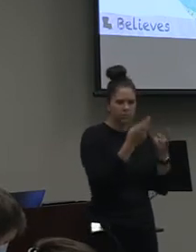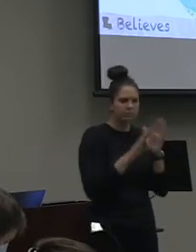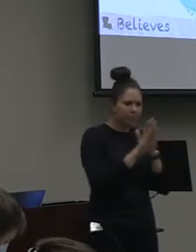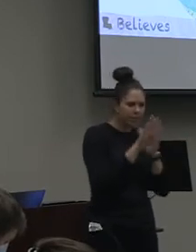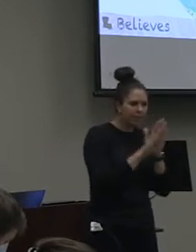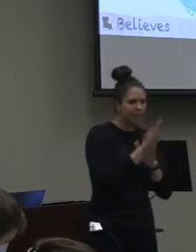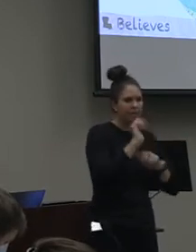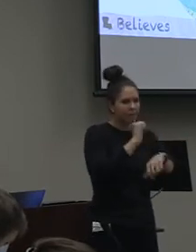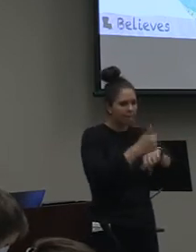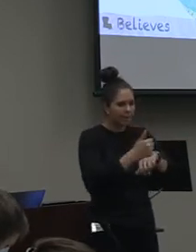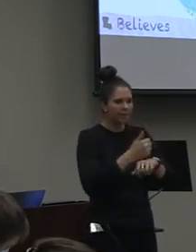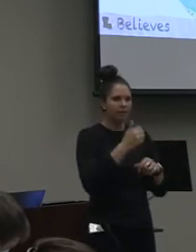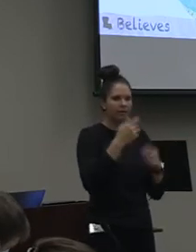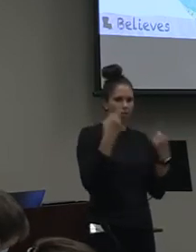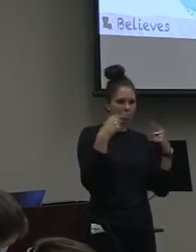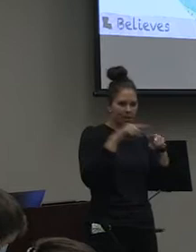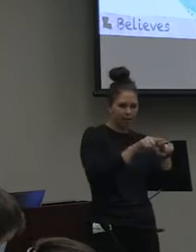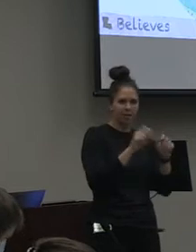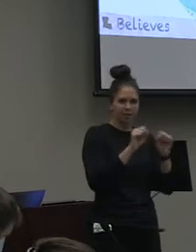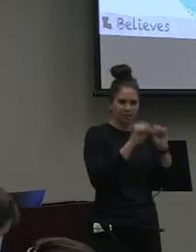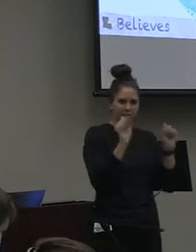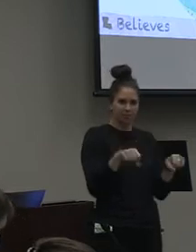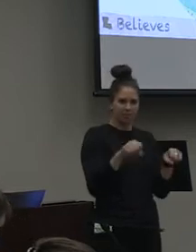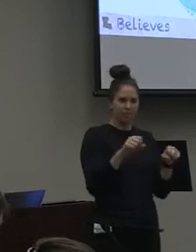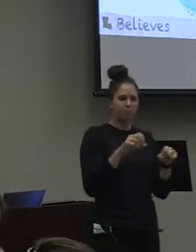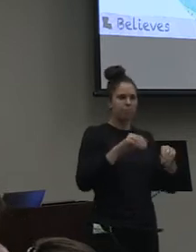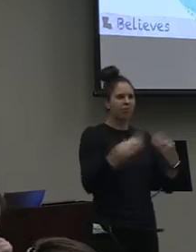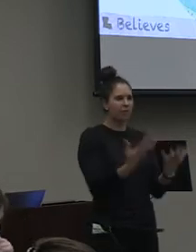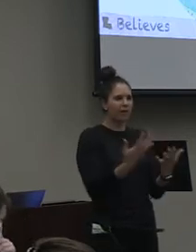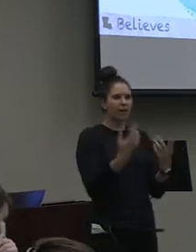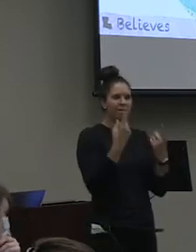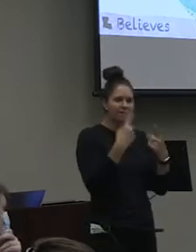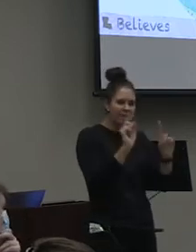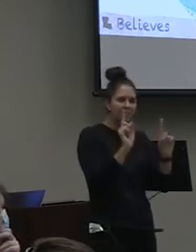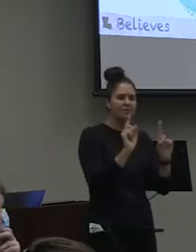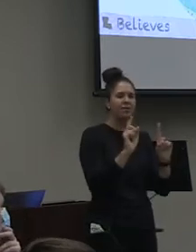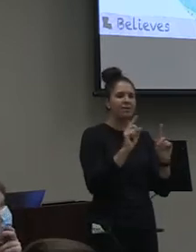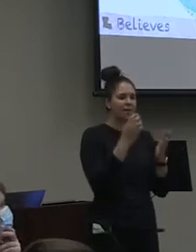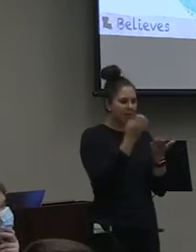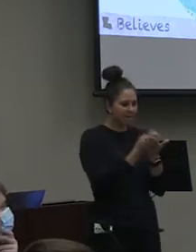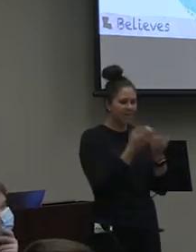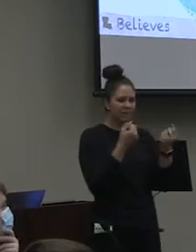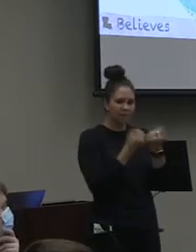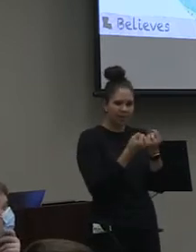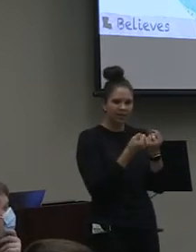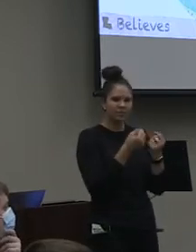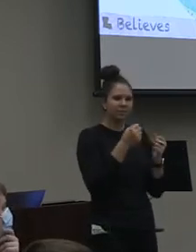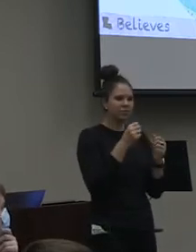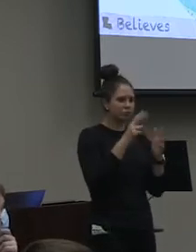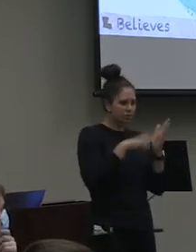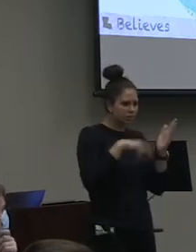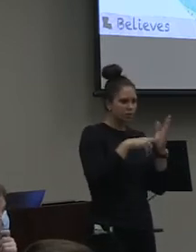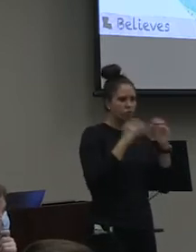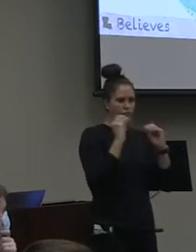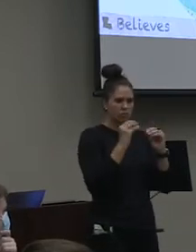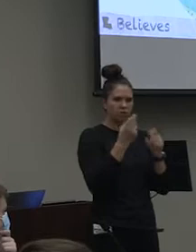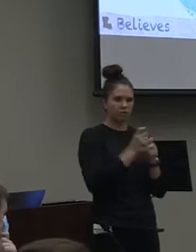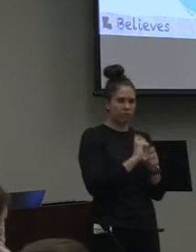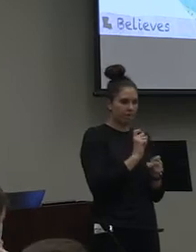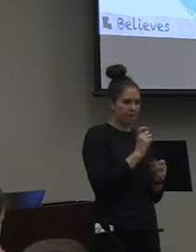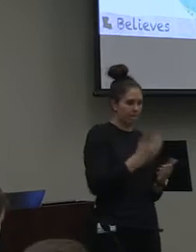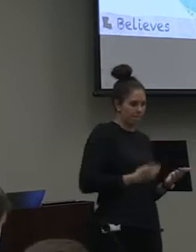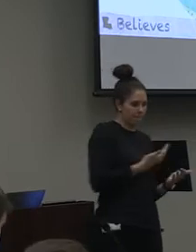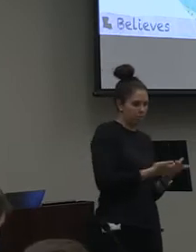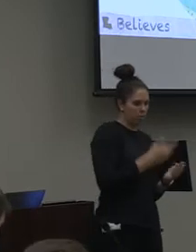and implementing an aligned system to provide effective evidence-based reading instruction for children from birth through